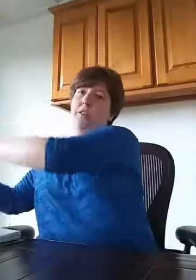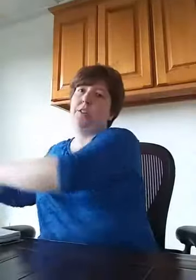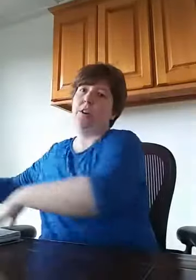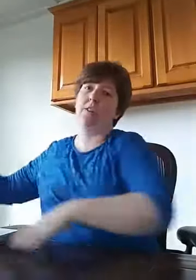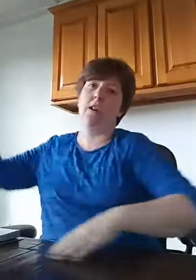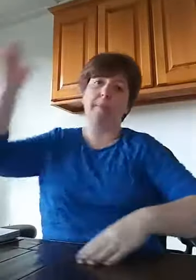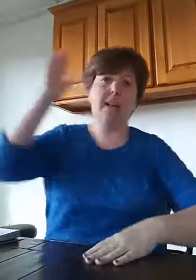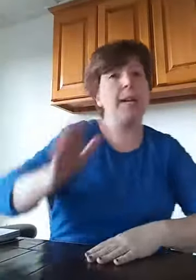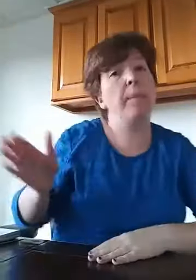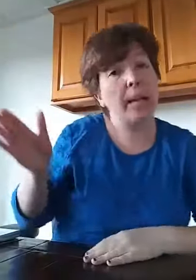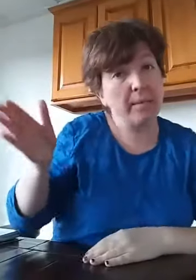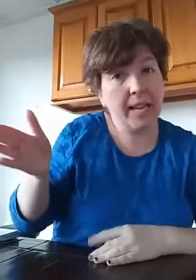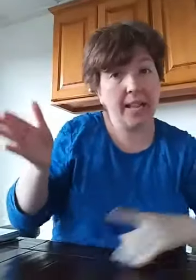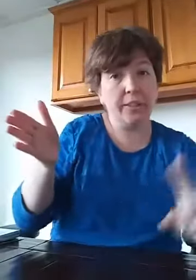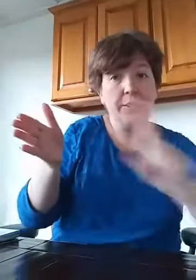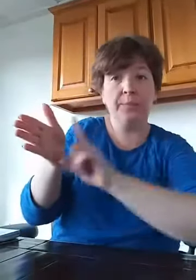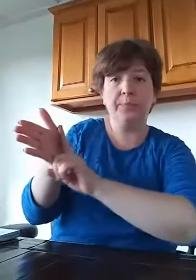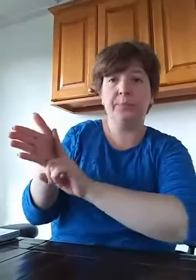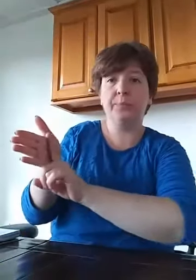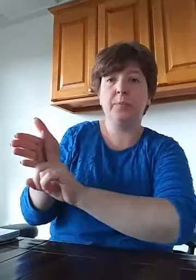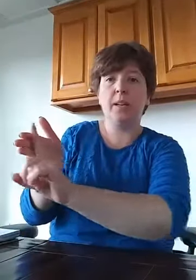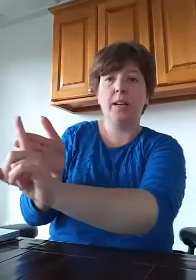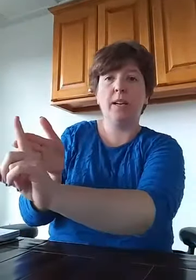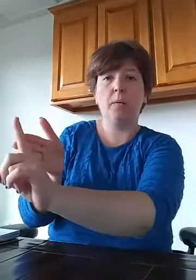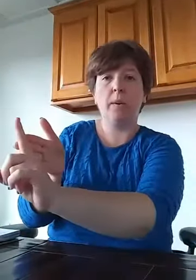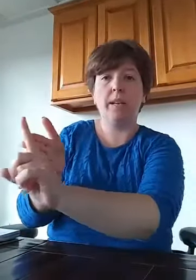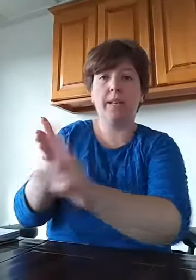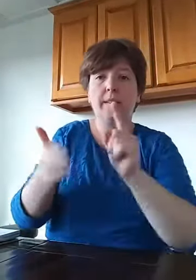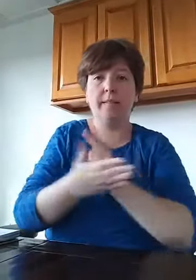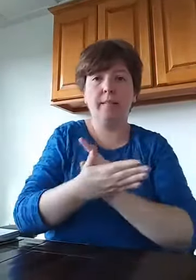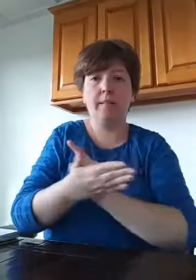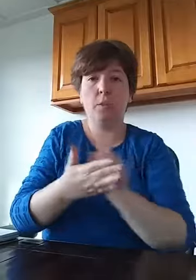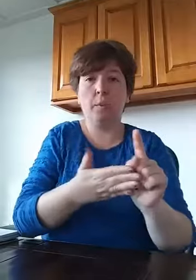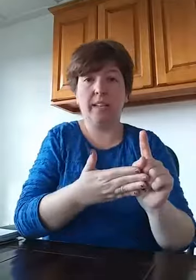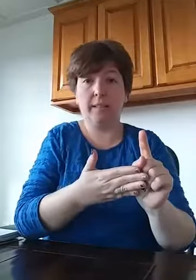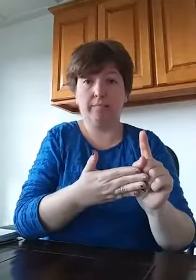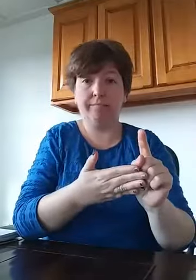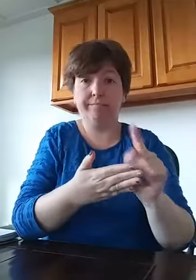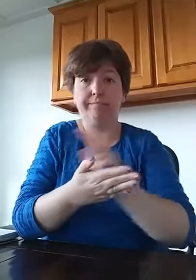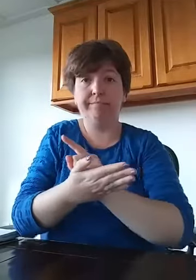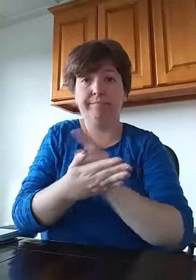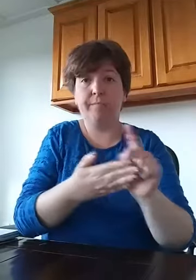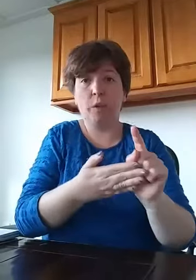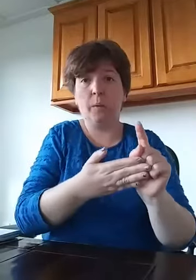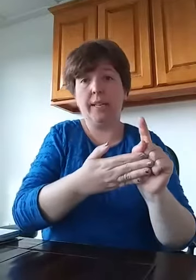Your non-dominant hand becomes a calendar. And week, so week, week.